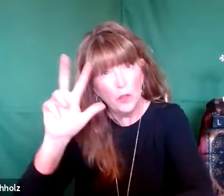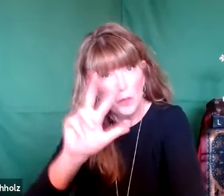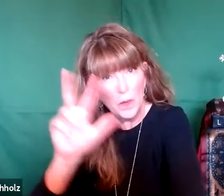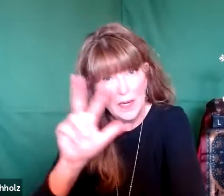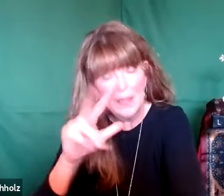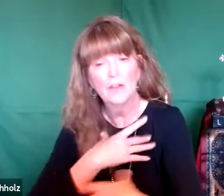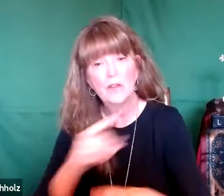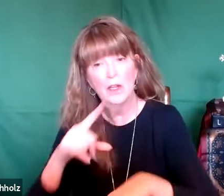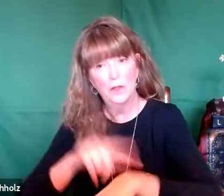was present.